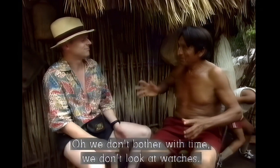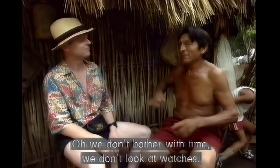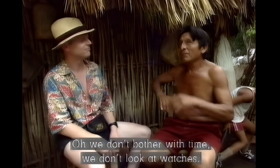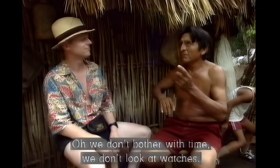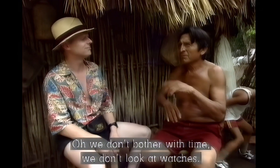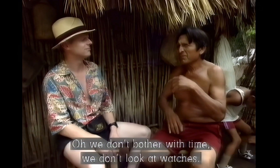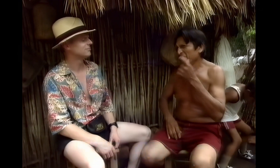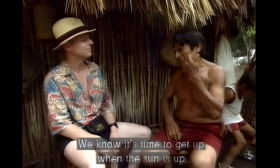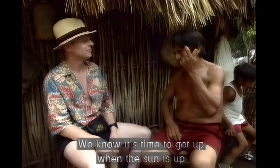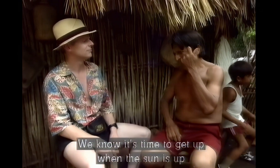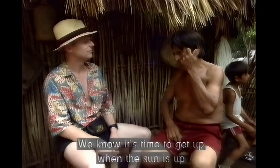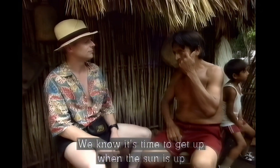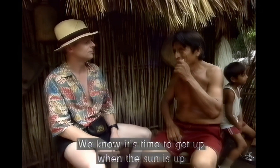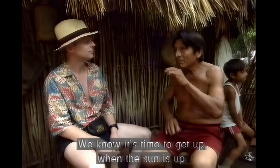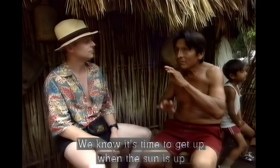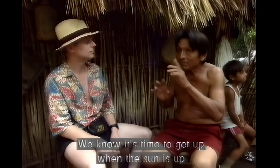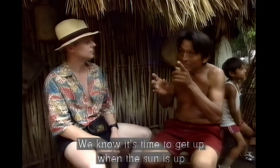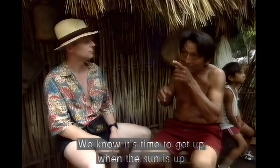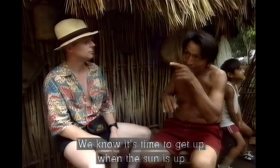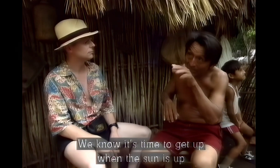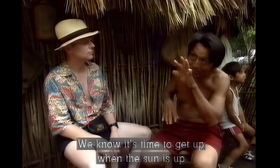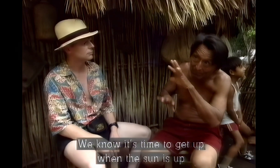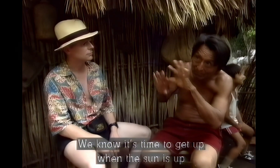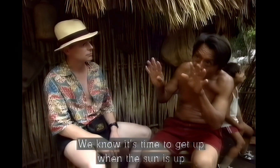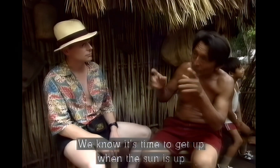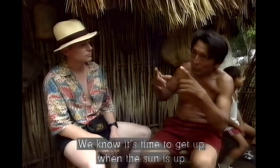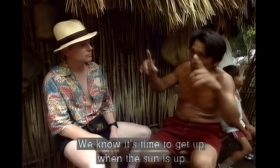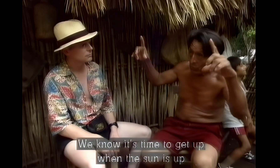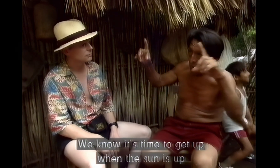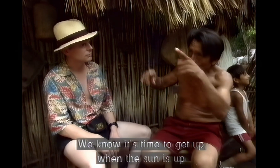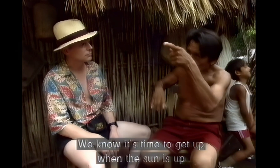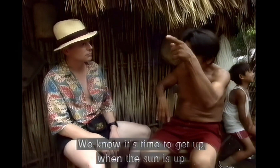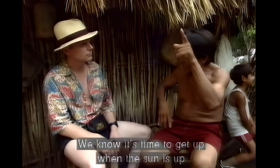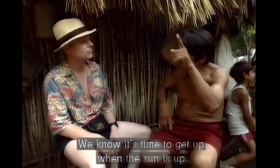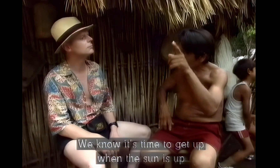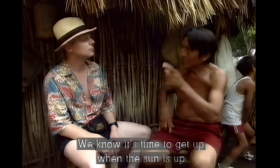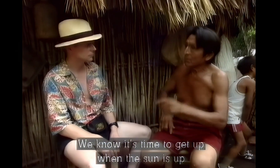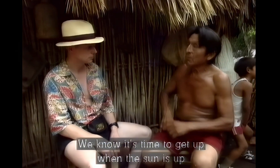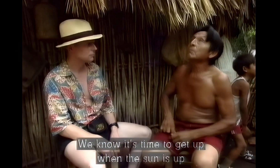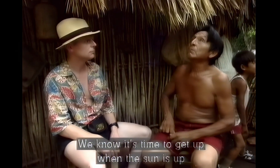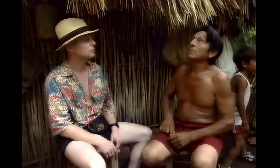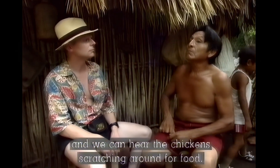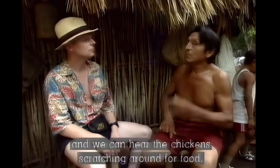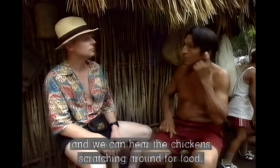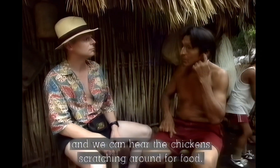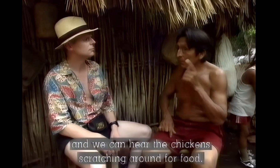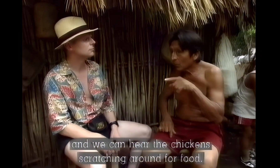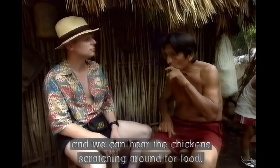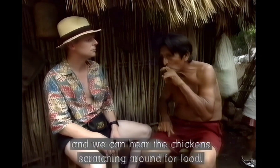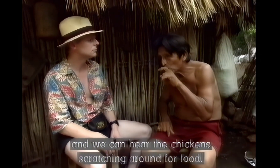We don't look at watches. We know it's time to get up when the sun is up, and we can hear the chickens scratching around for food.